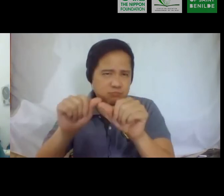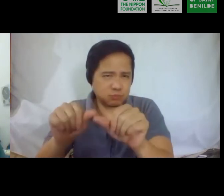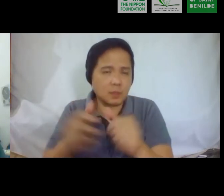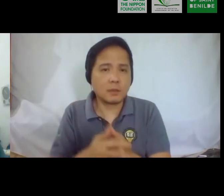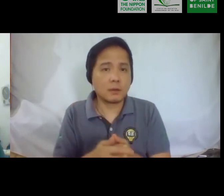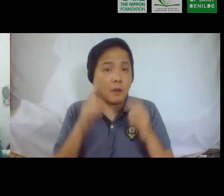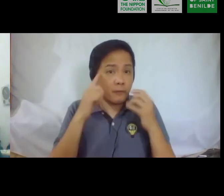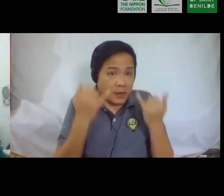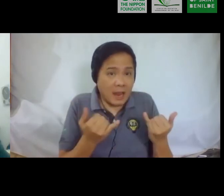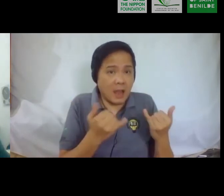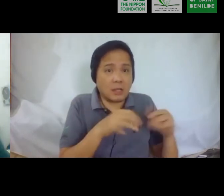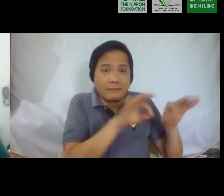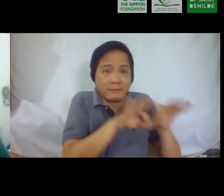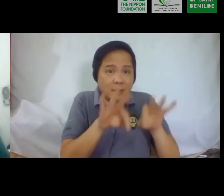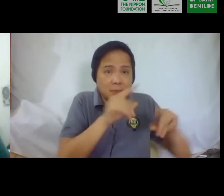2.